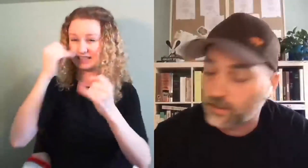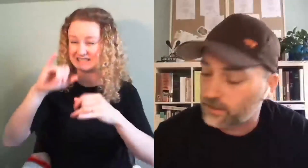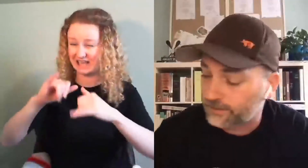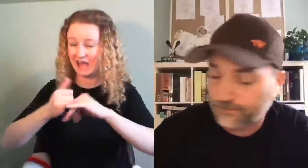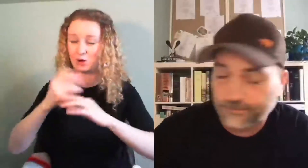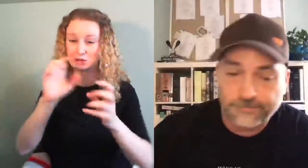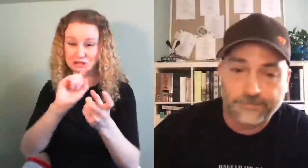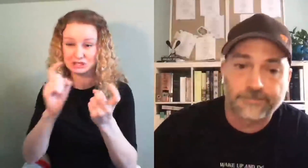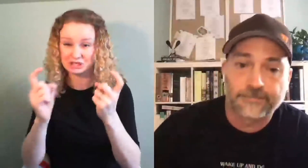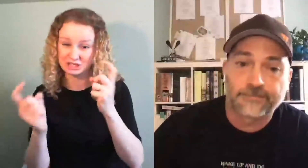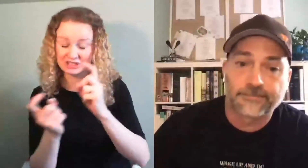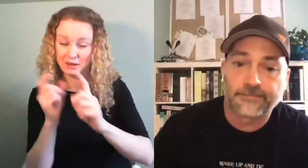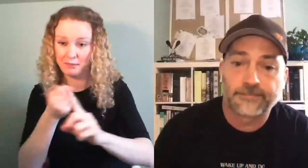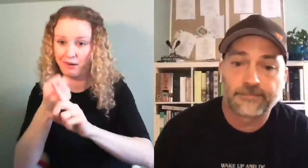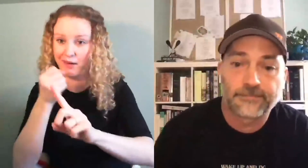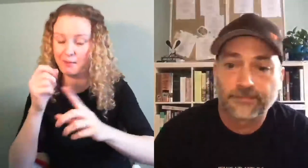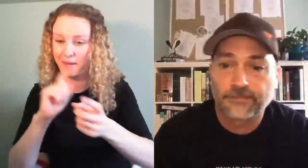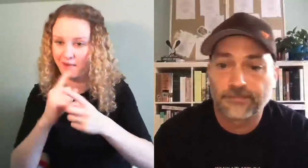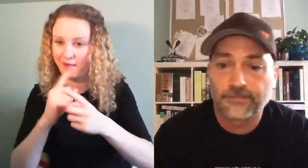Thanks for listening.